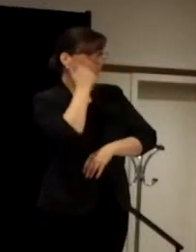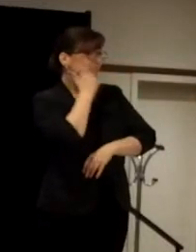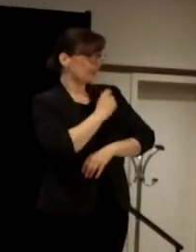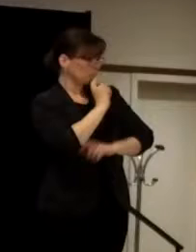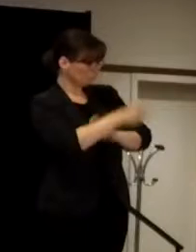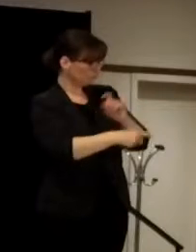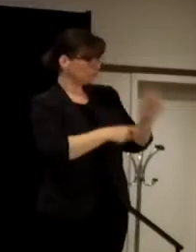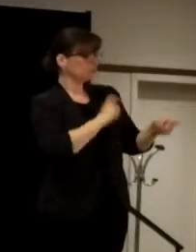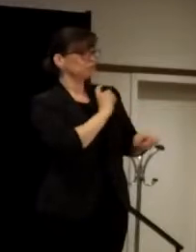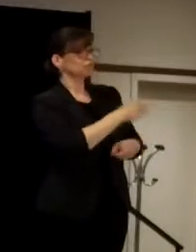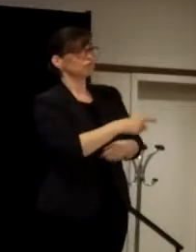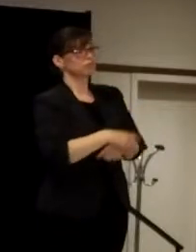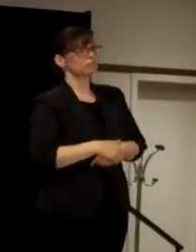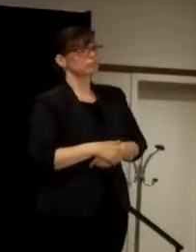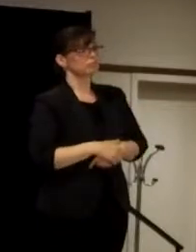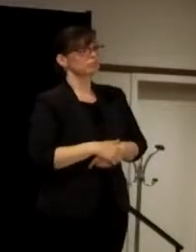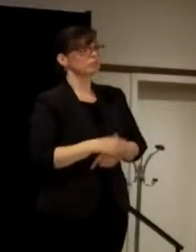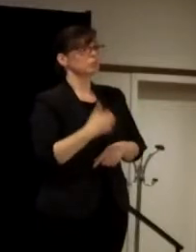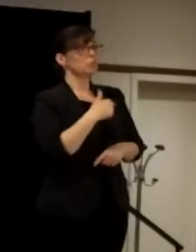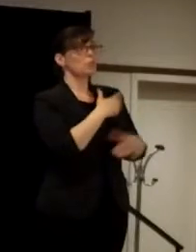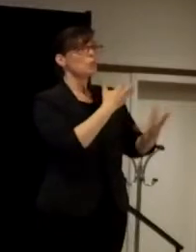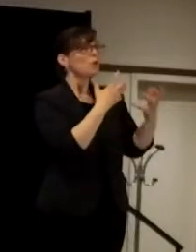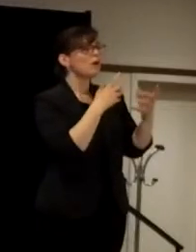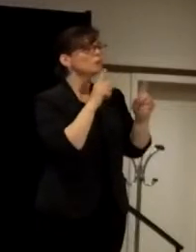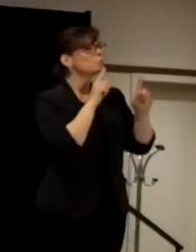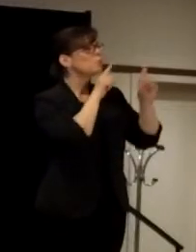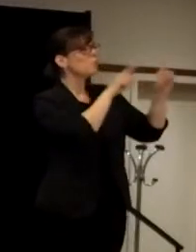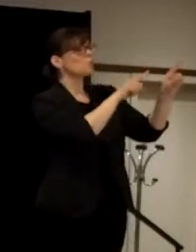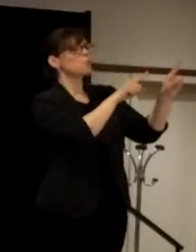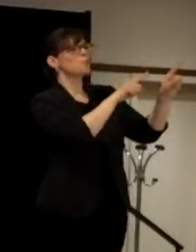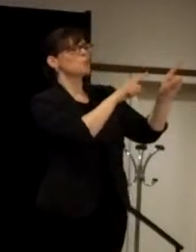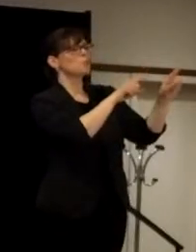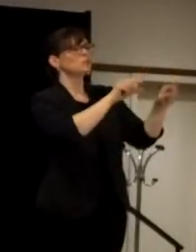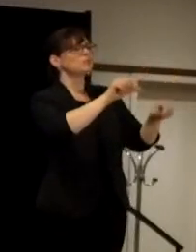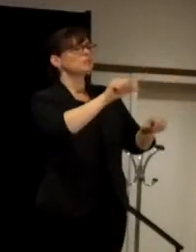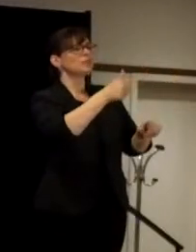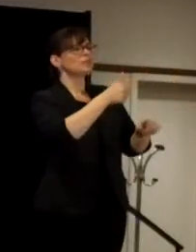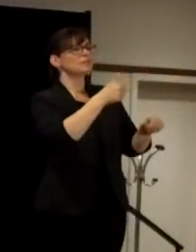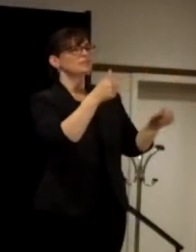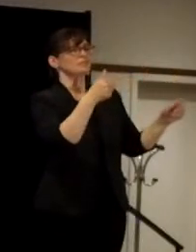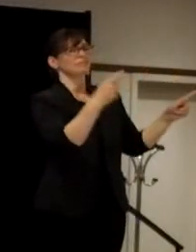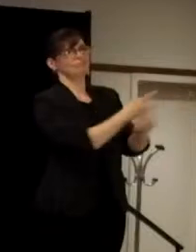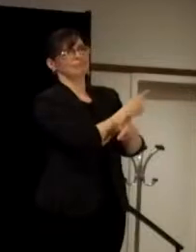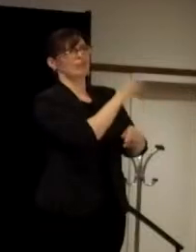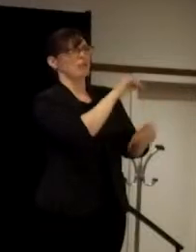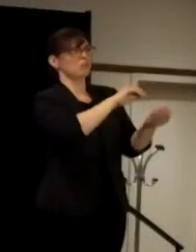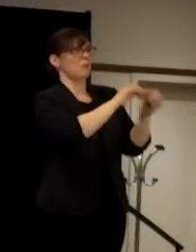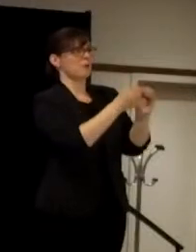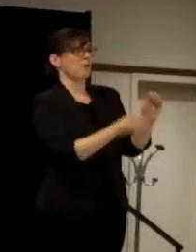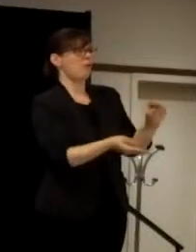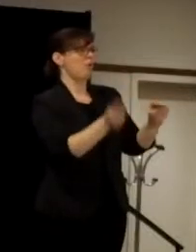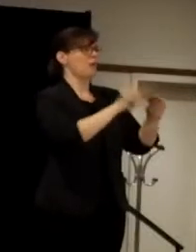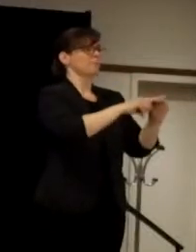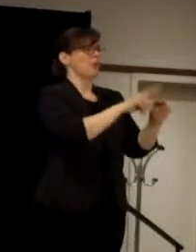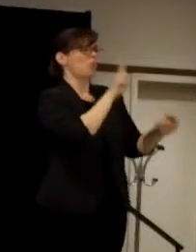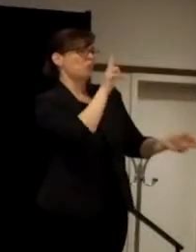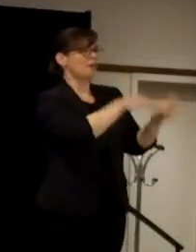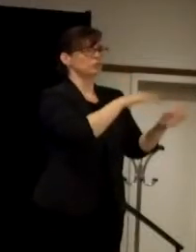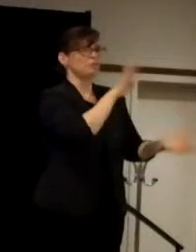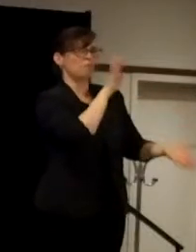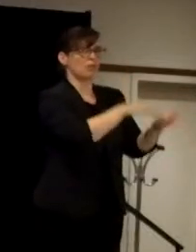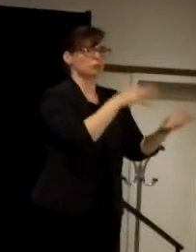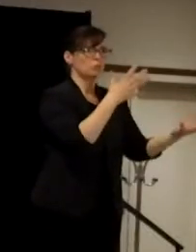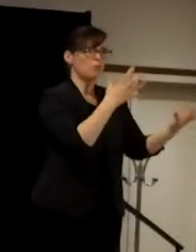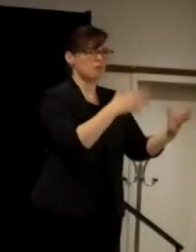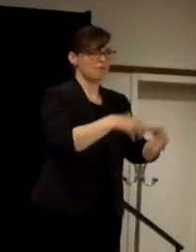to come up and 10 times that, and we'll do that. I think right now it's about capturing the